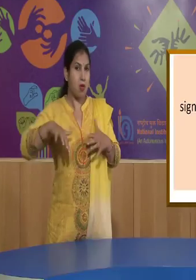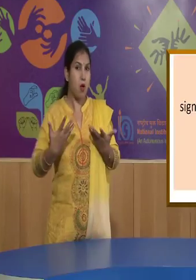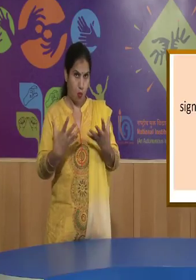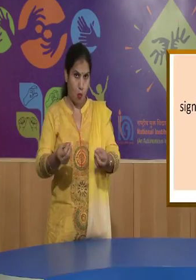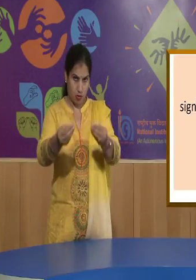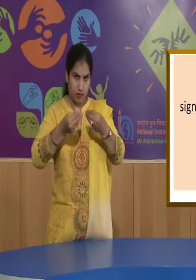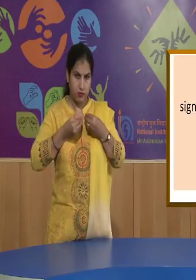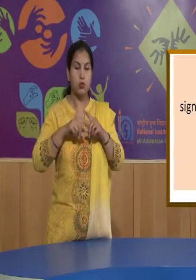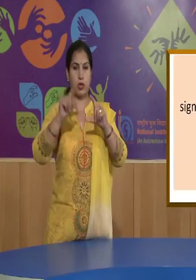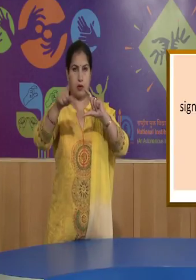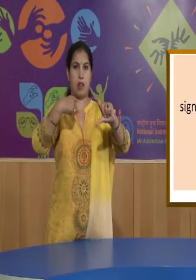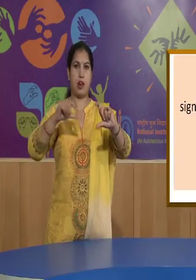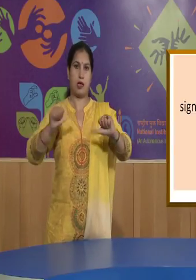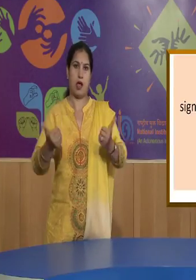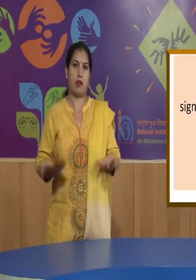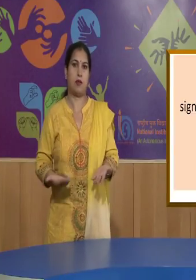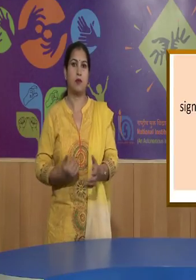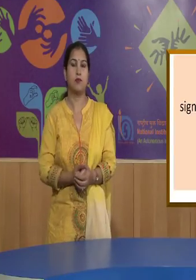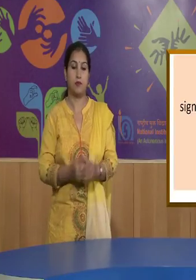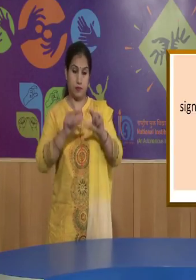you can email at